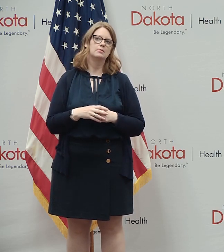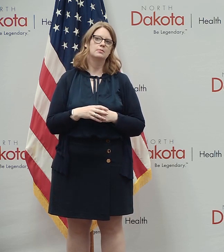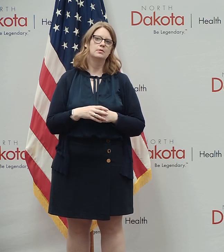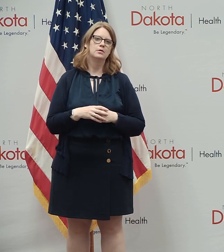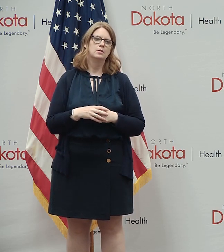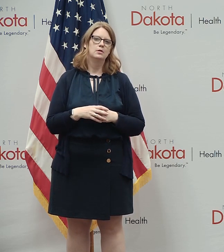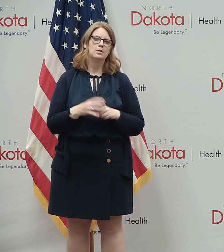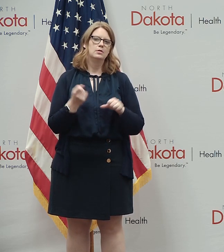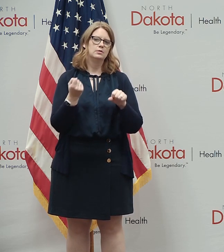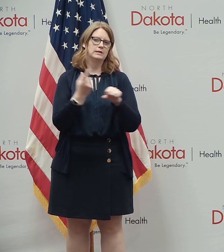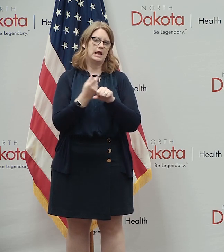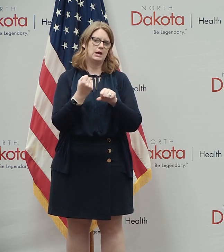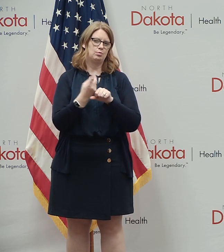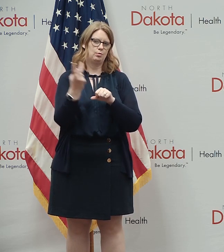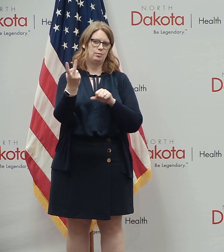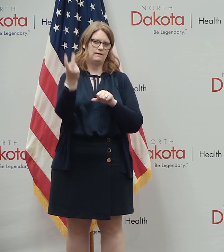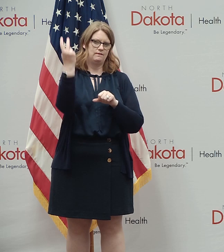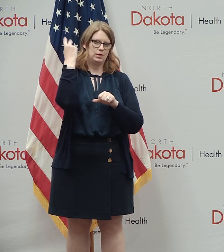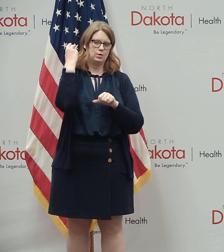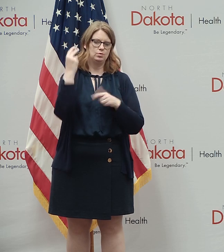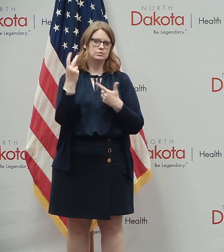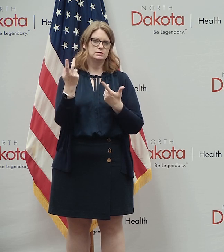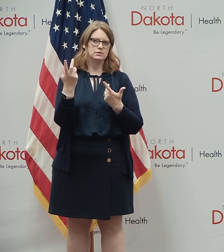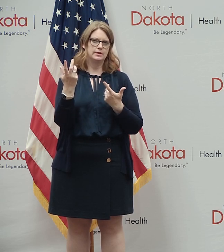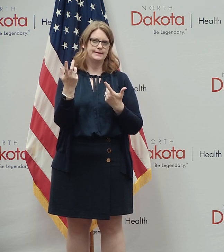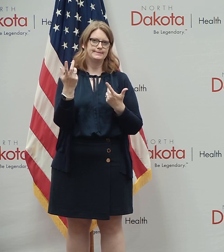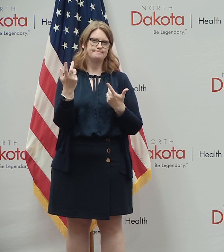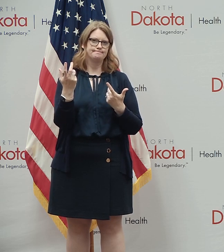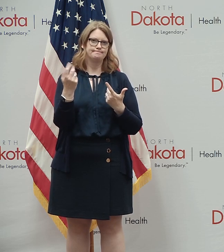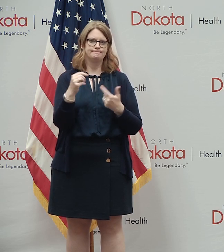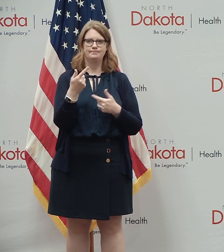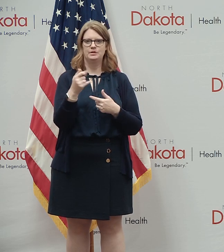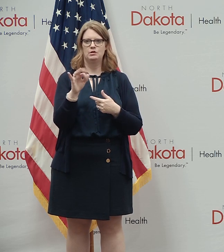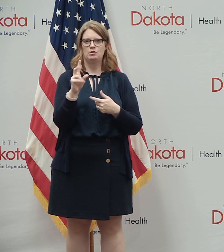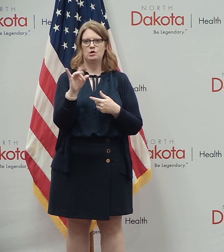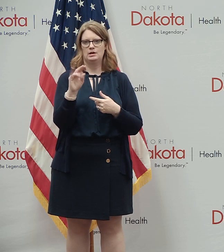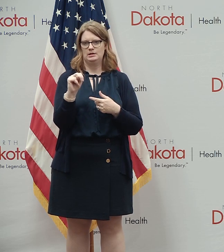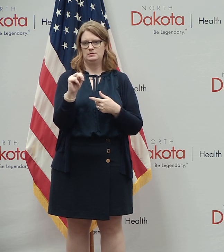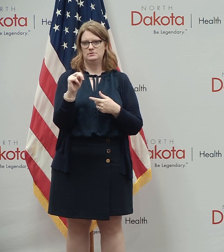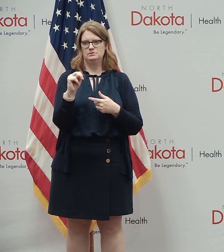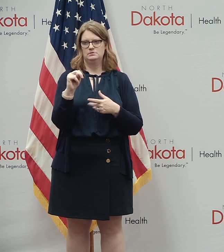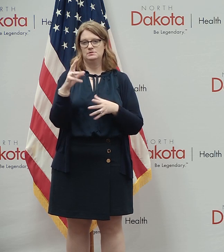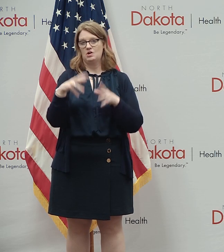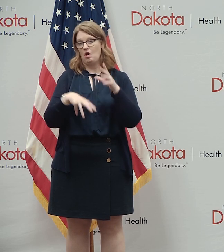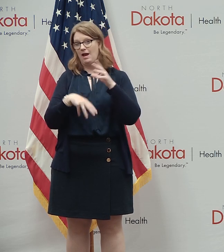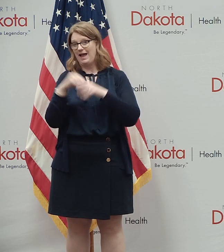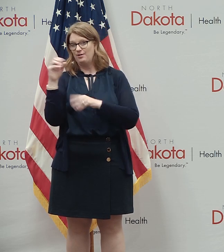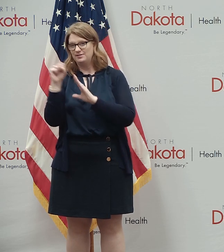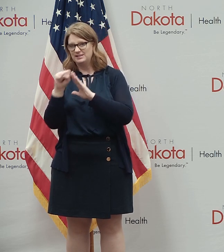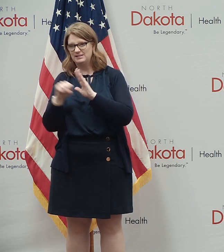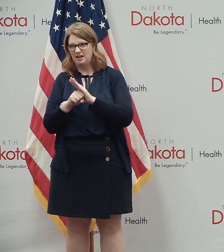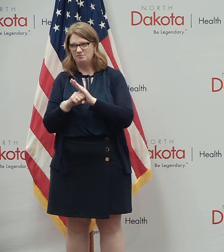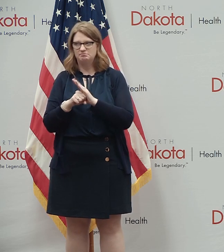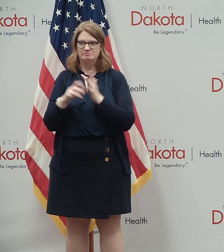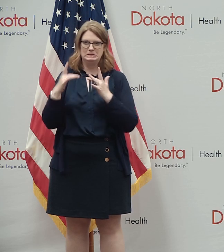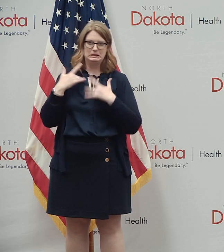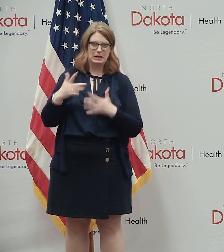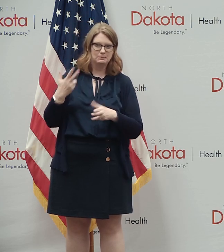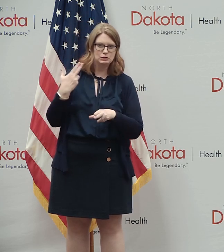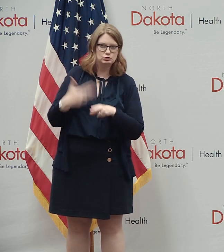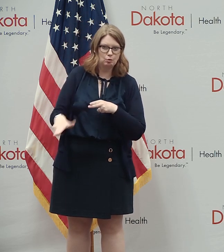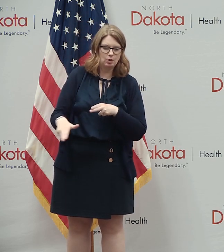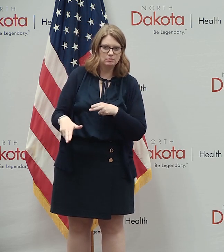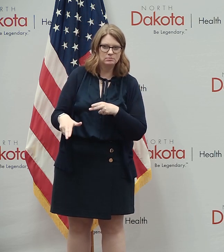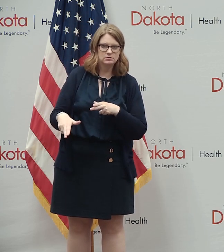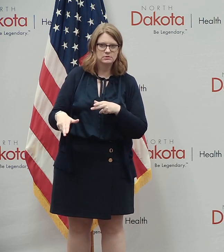those annual reviews, oftentimes the guardians are out of state. They're relatively short hearings.